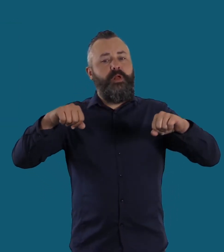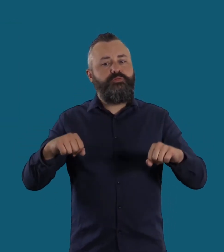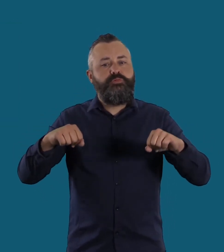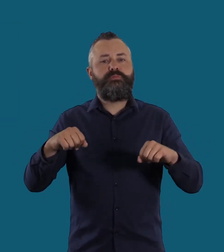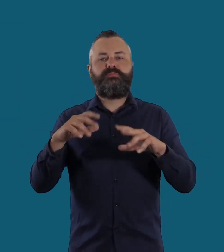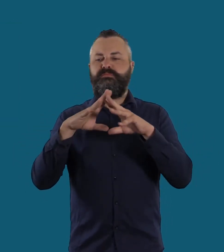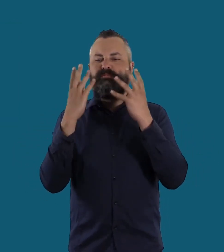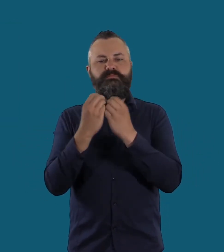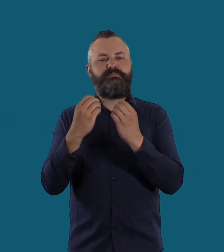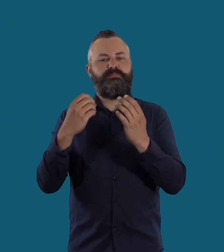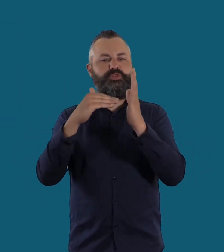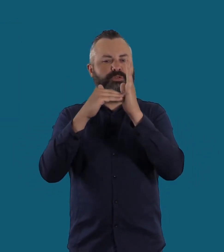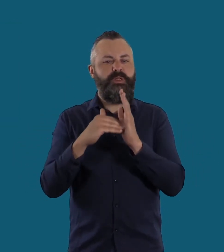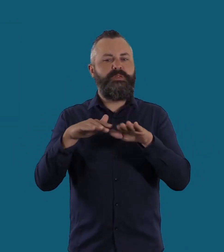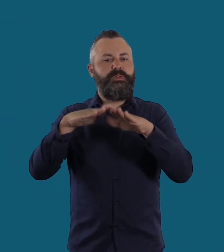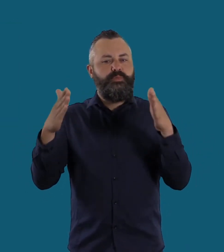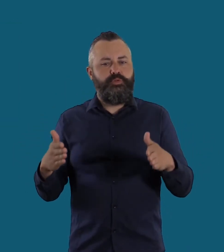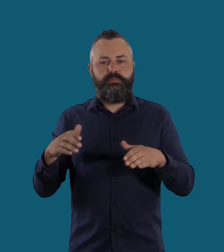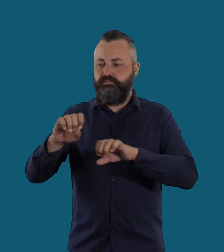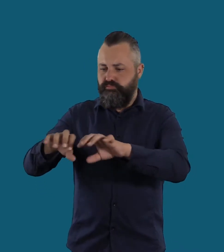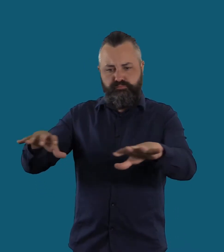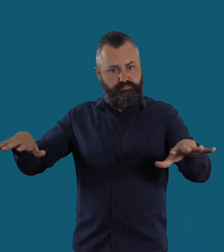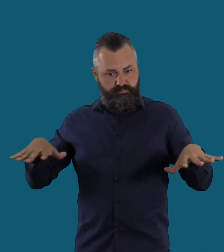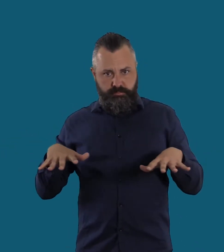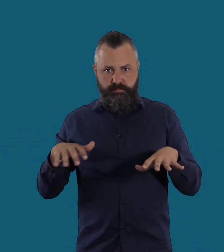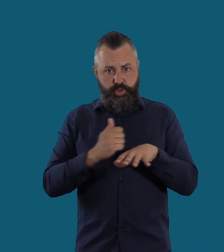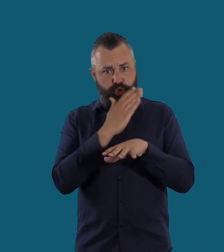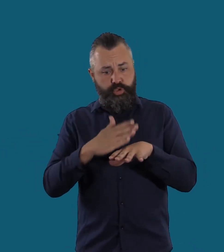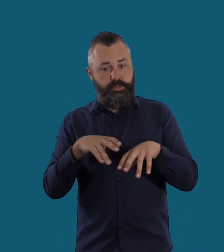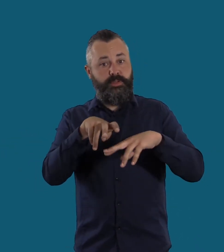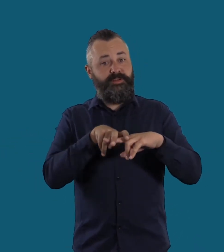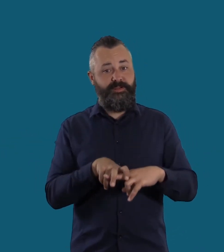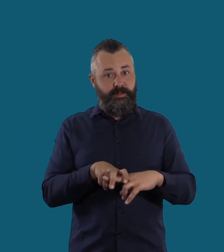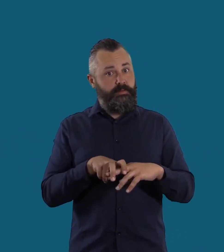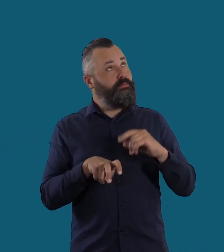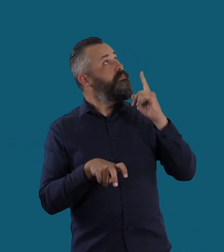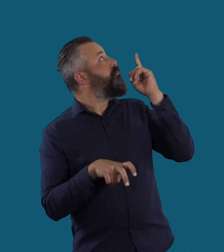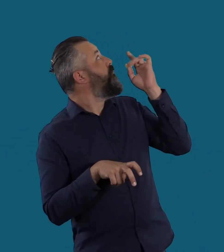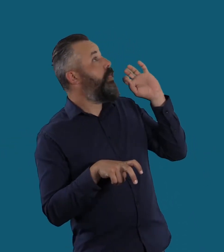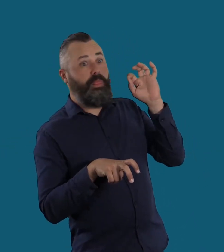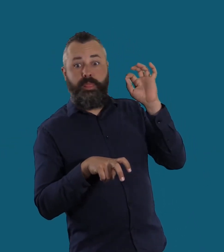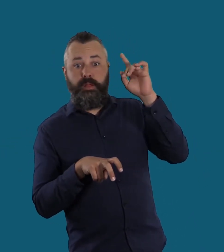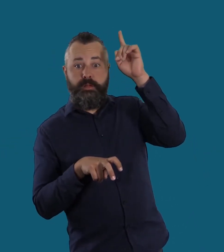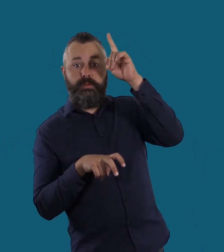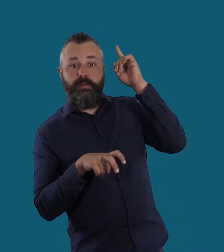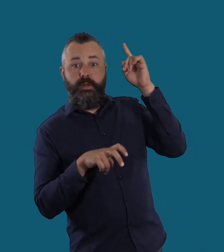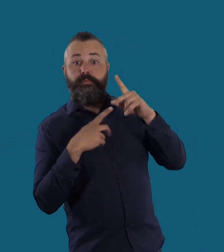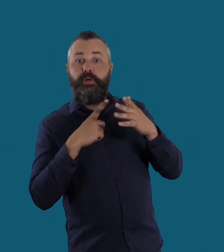When furnishing your home, keep chairs, lounges or beds clear of hanging items, such as hanging pictures or mirrors and